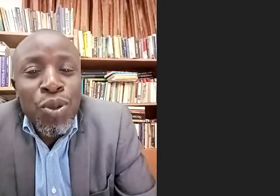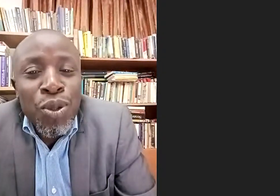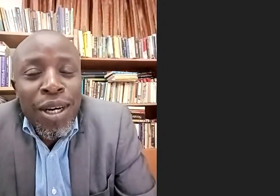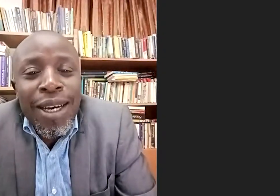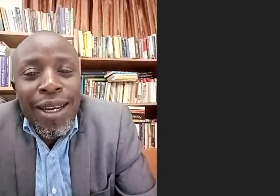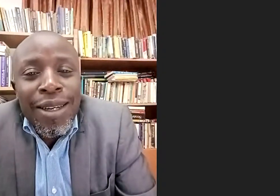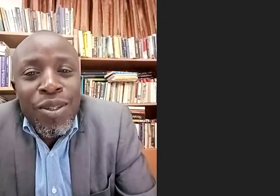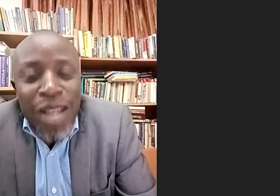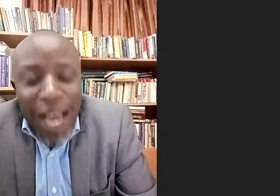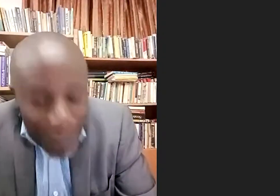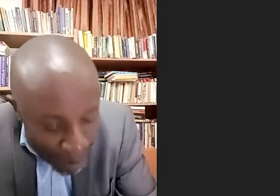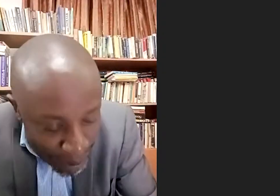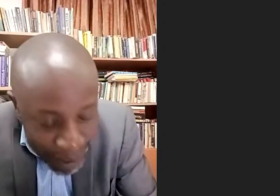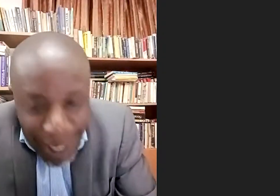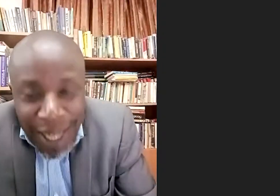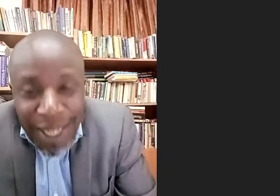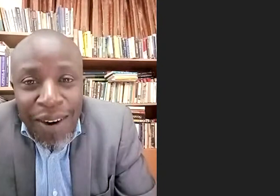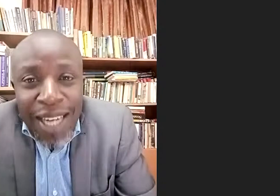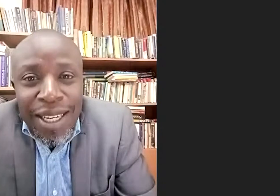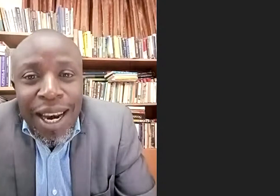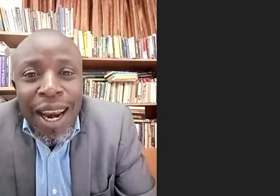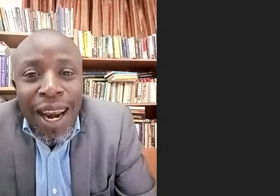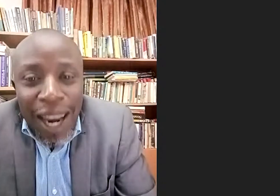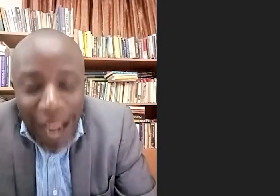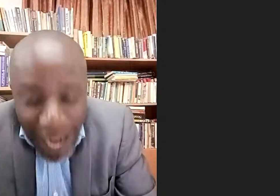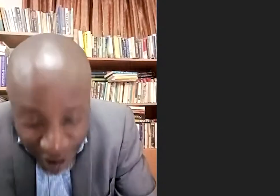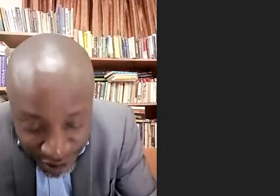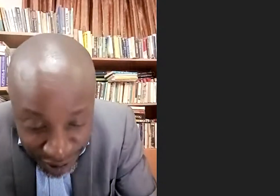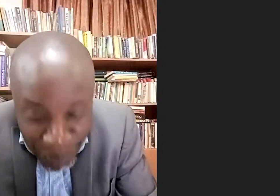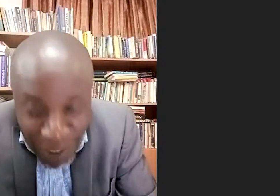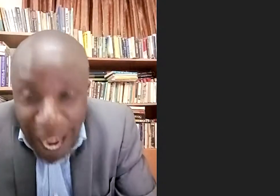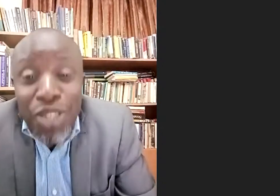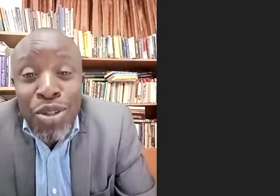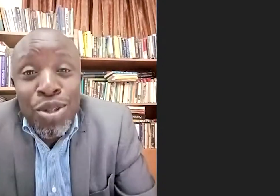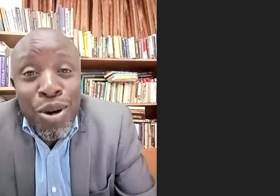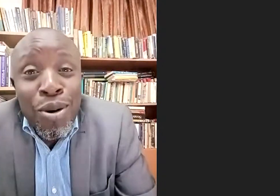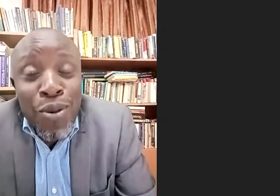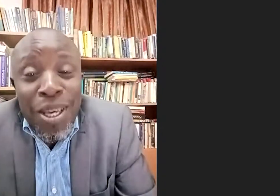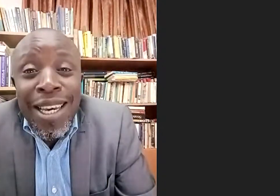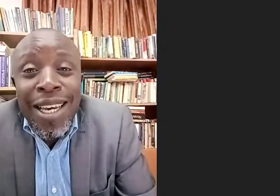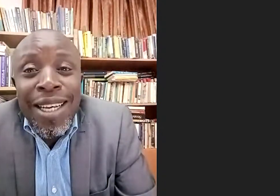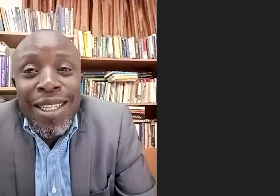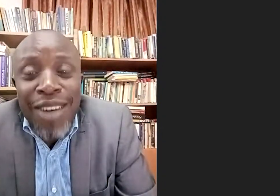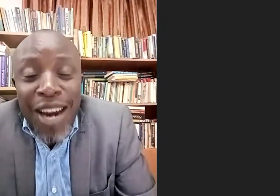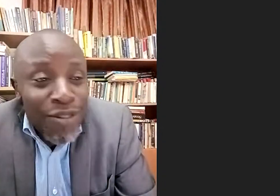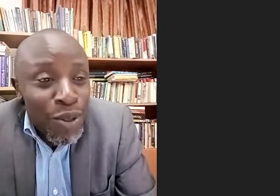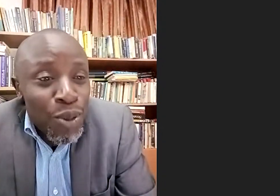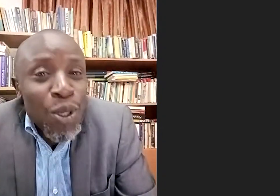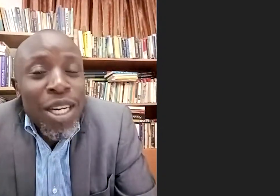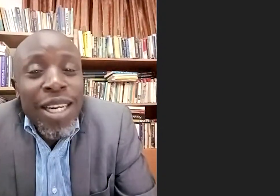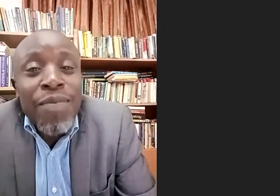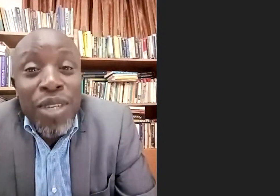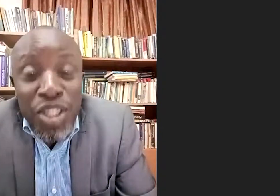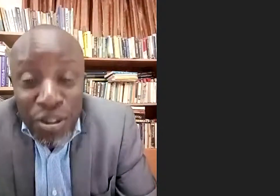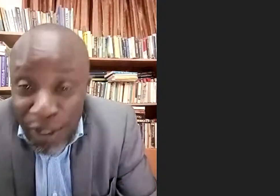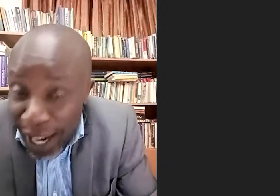gentlemen, to tonight's Get It Right Live. As usual, we strive